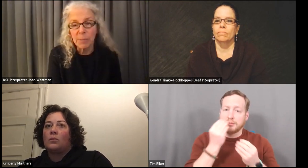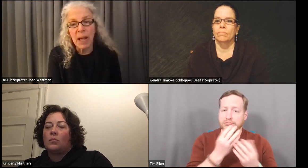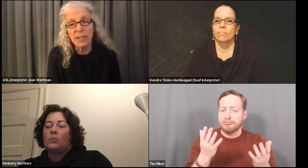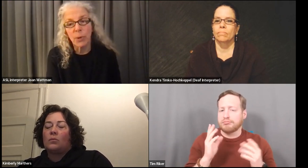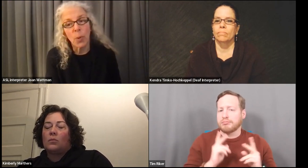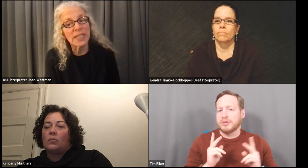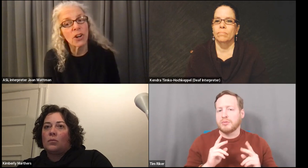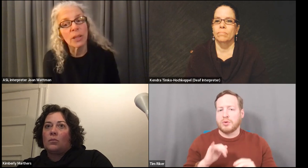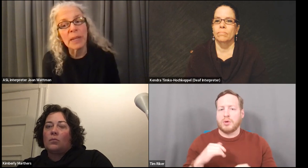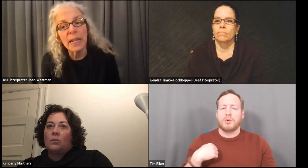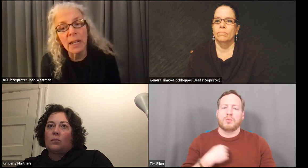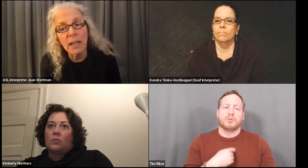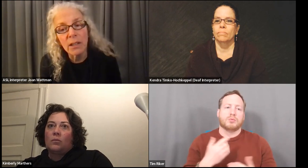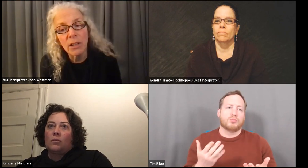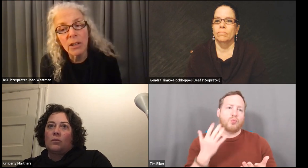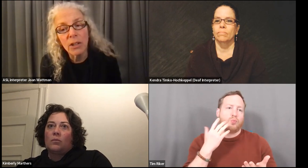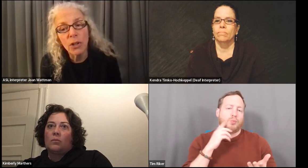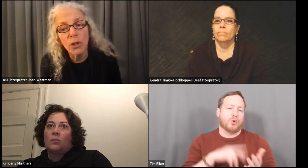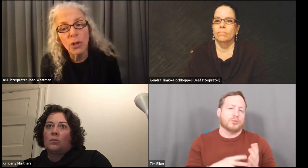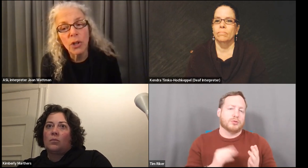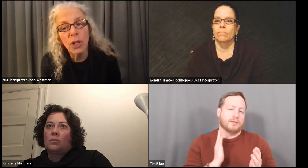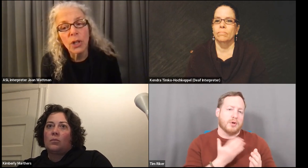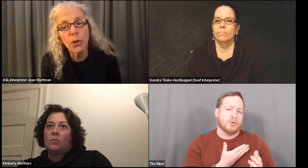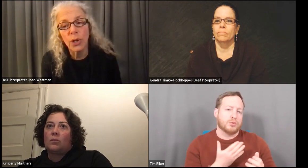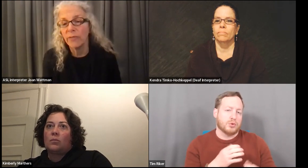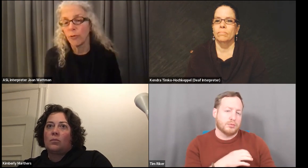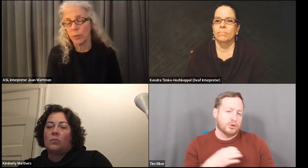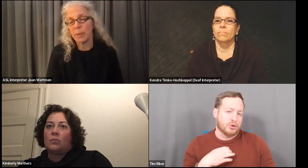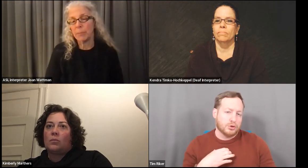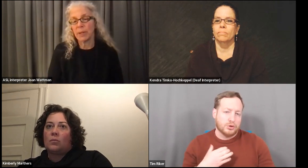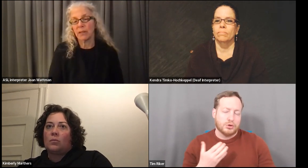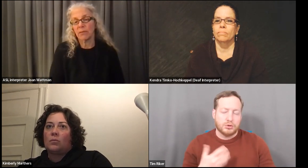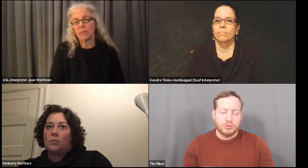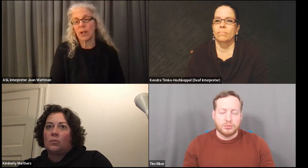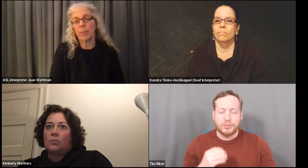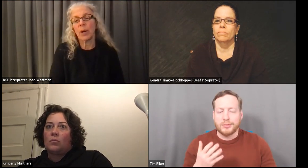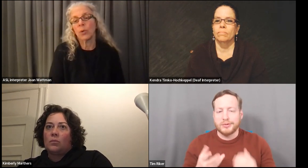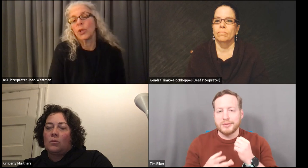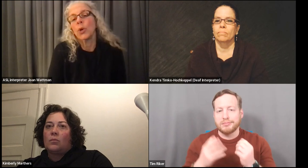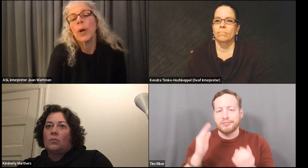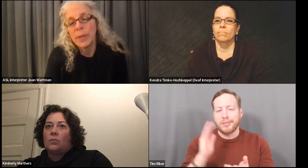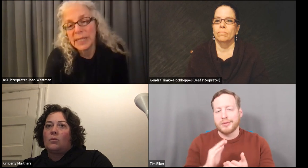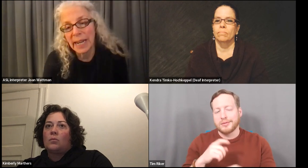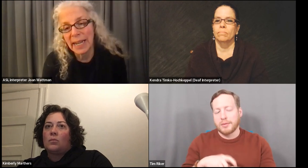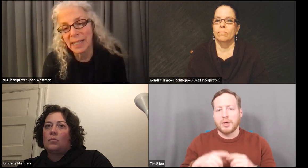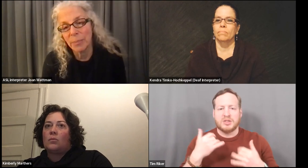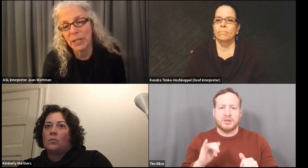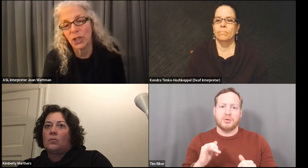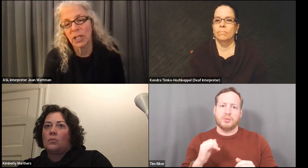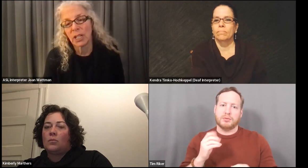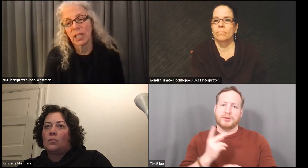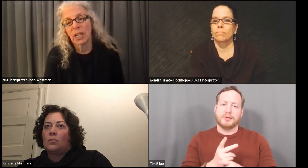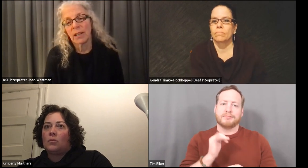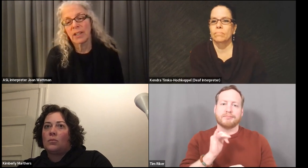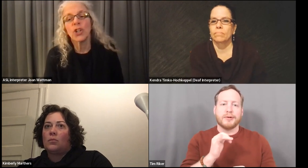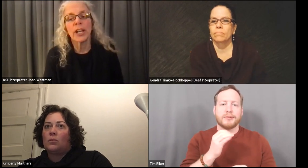And it's possible when we start the meeting, you could inform people about, where we stand as a